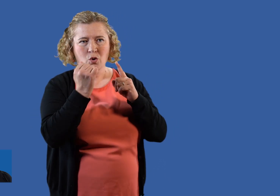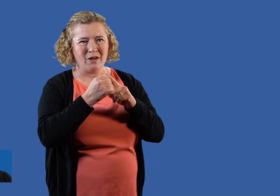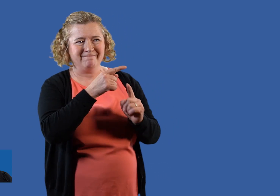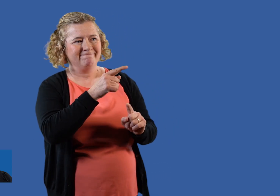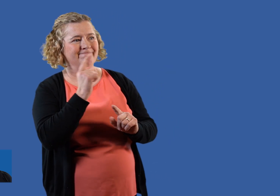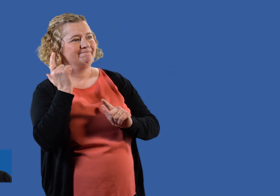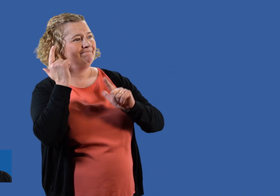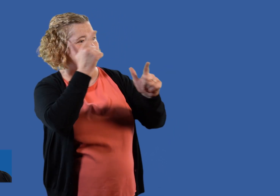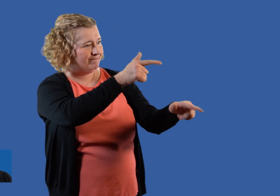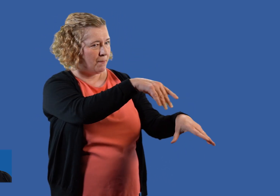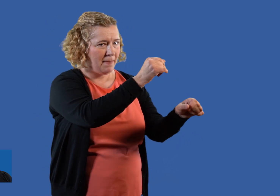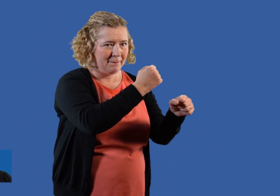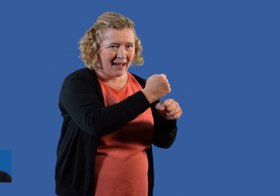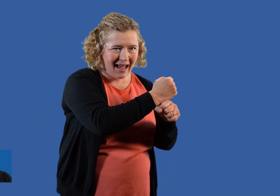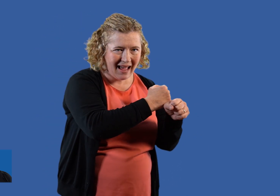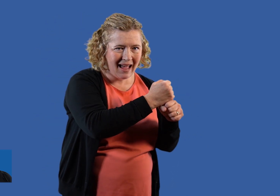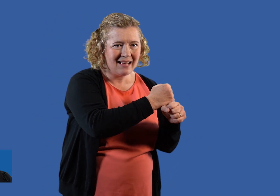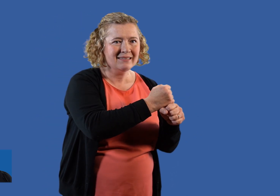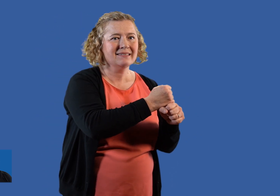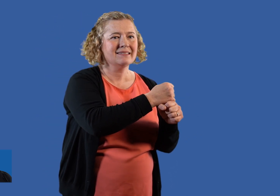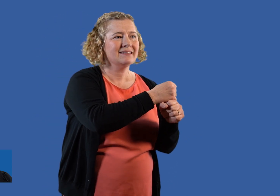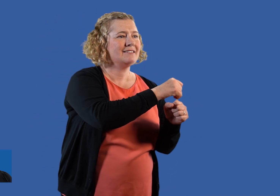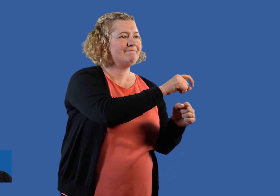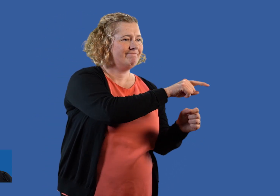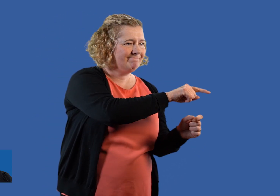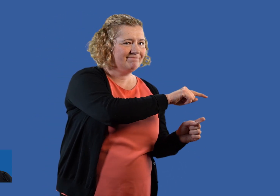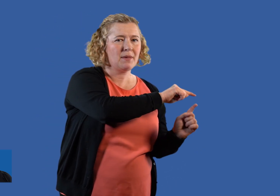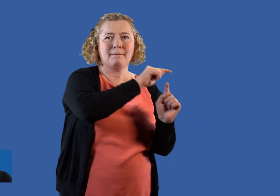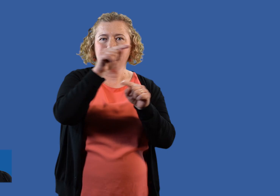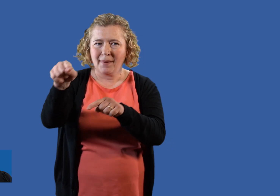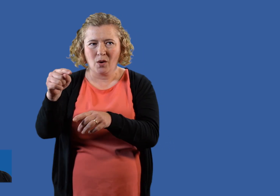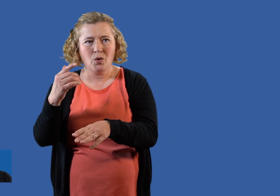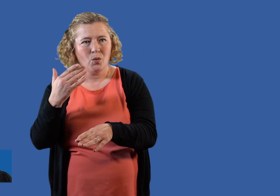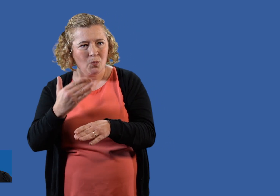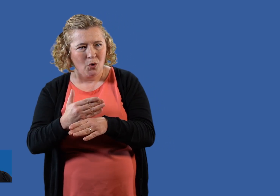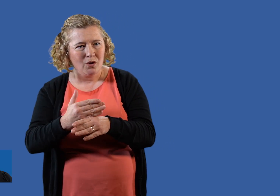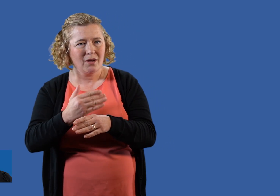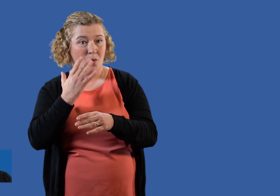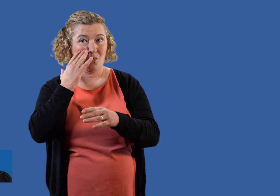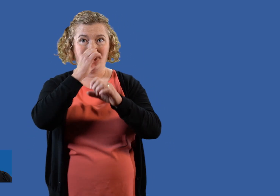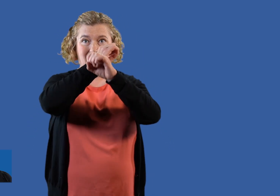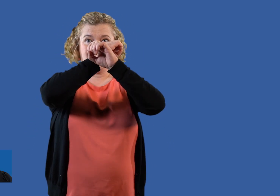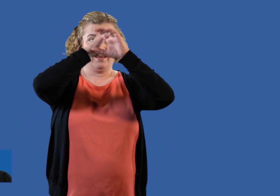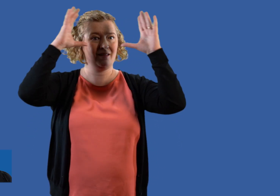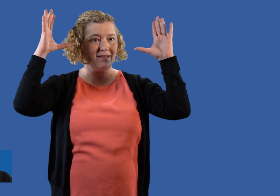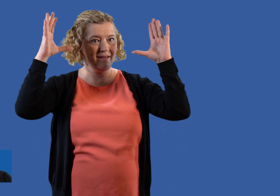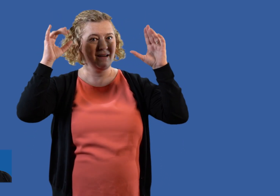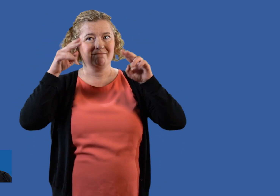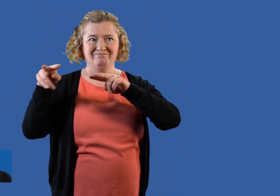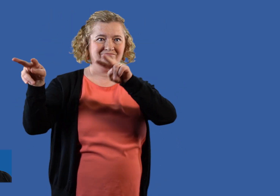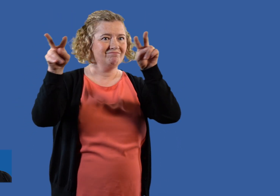She was then able to get her car fixed, return to work, once her insight and judgment and decision making all returned to